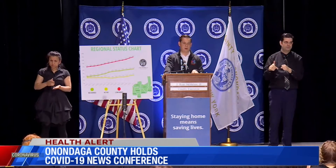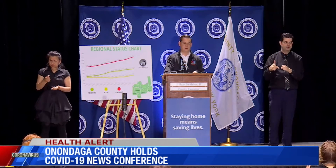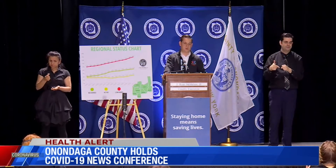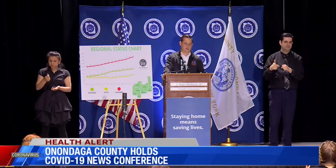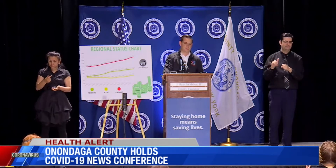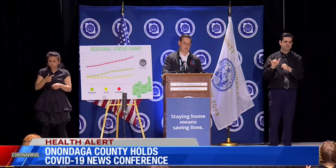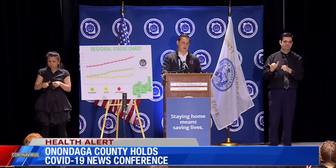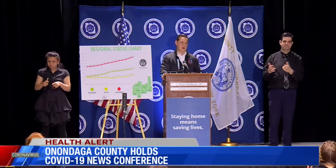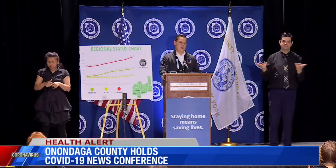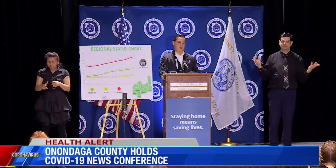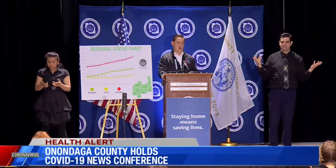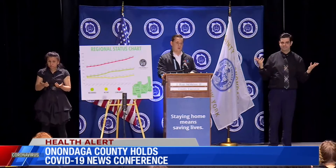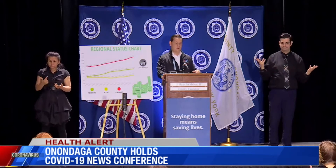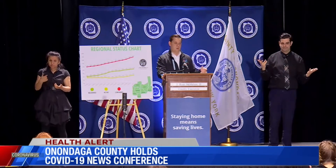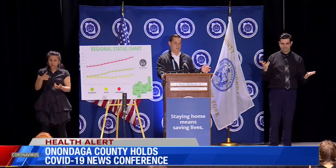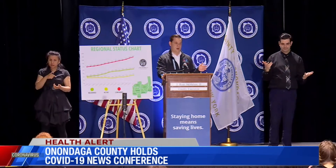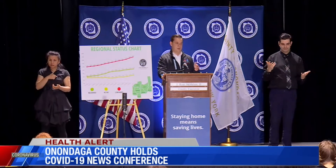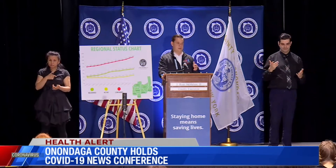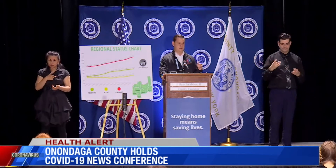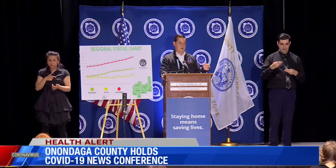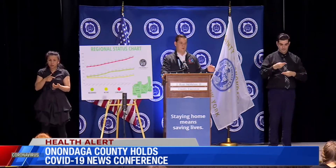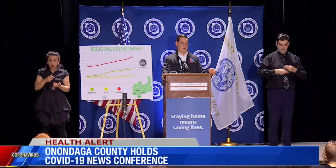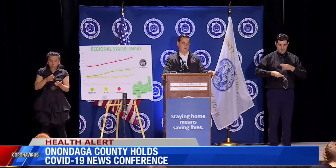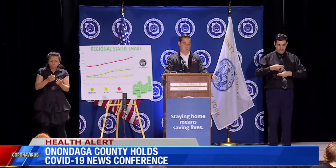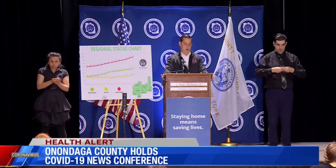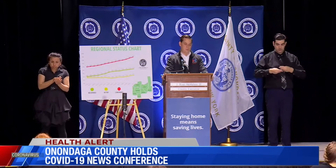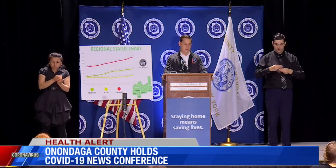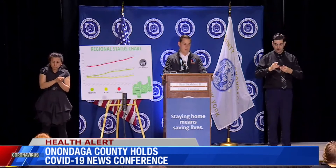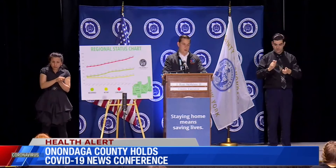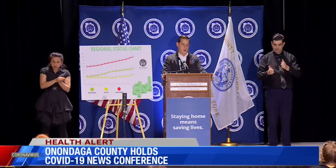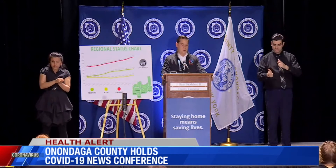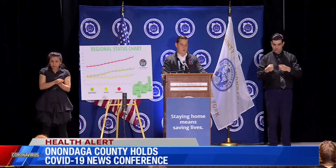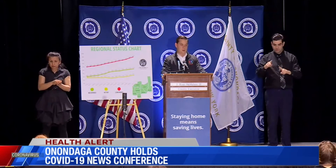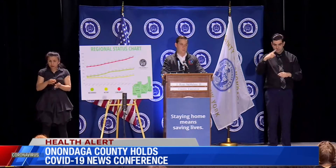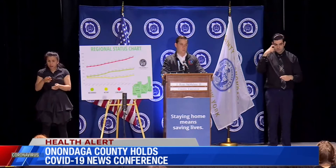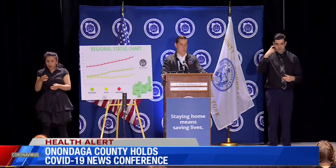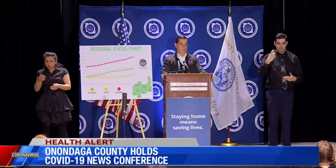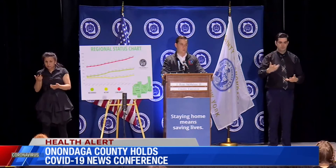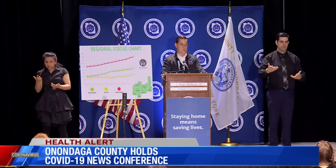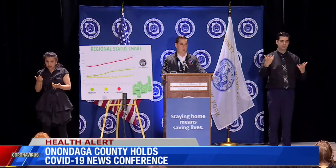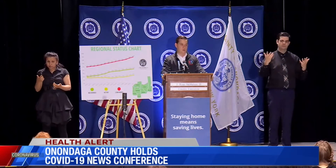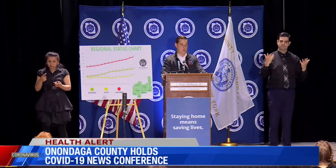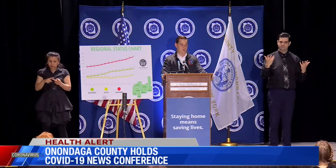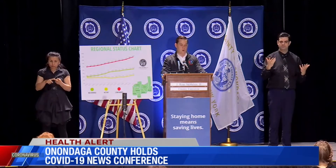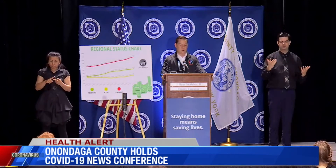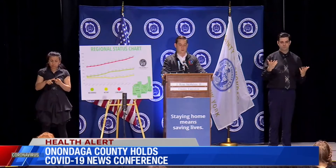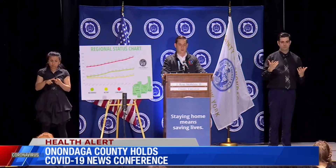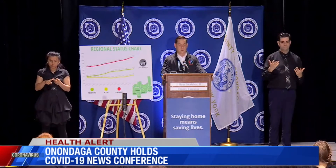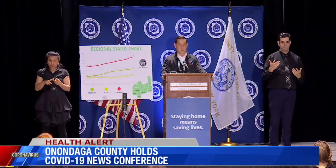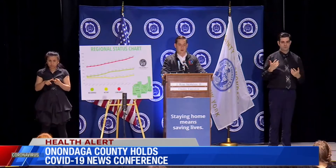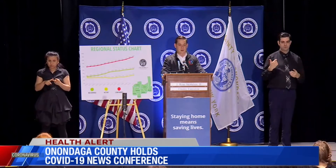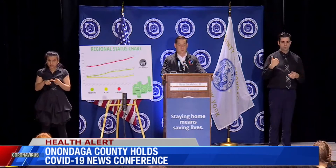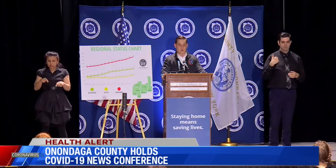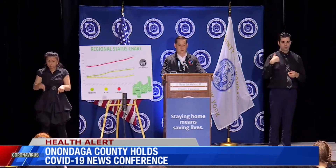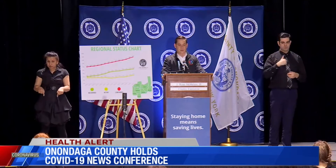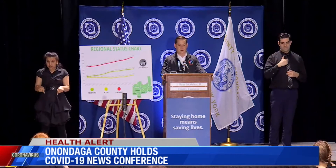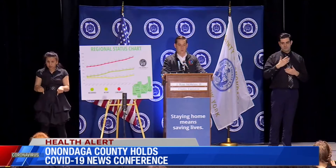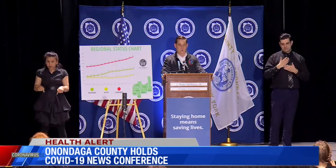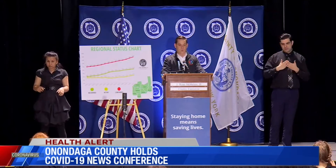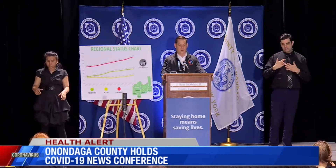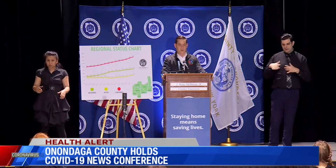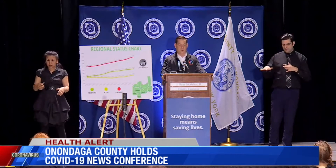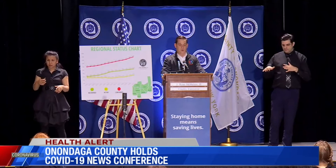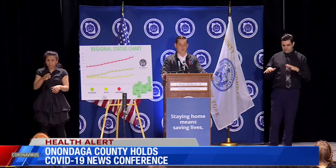cuts and spending freezes. We have a retirement incentive which will free up some revenue for us.